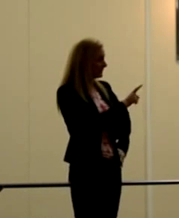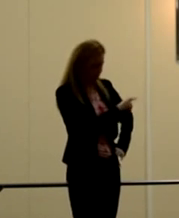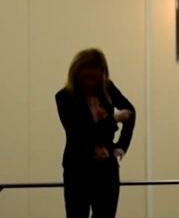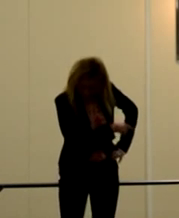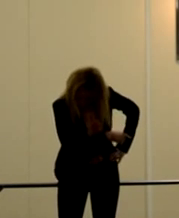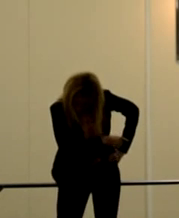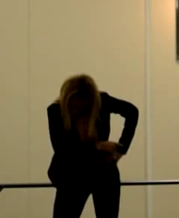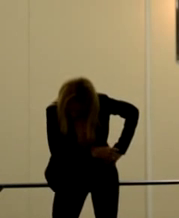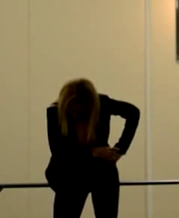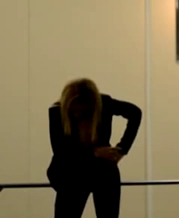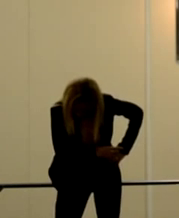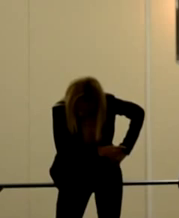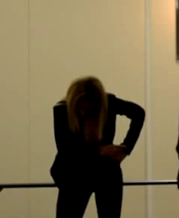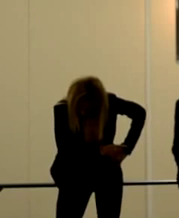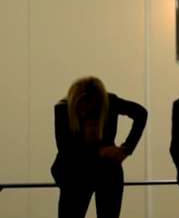not a bad